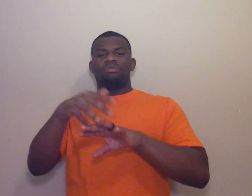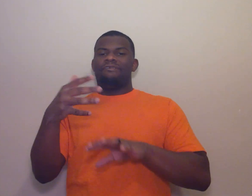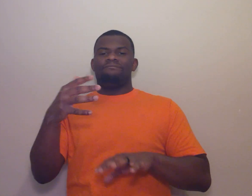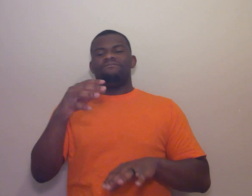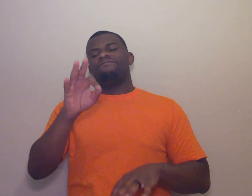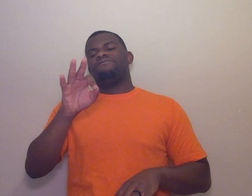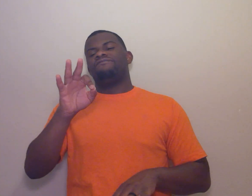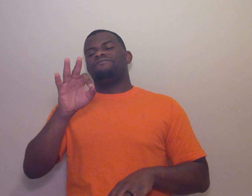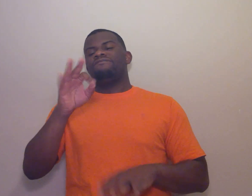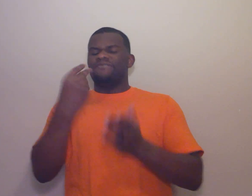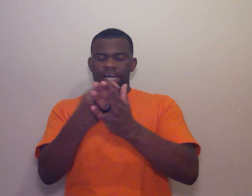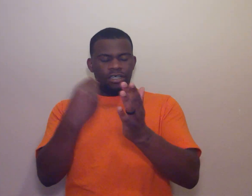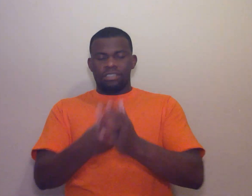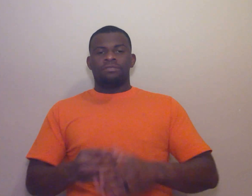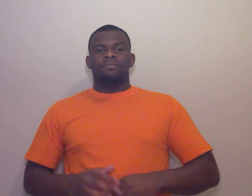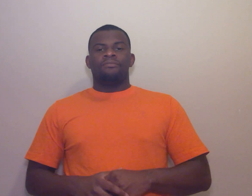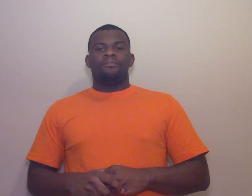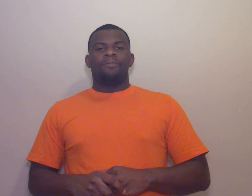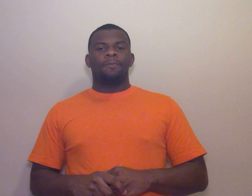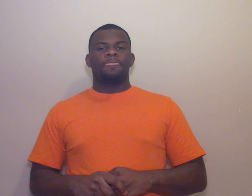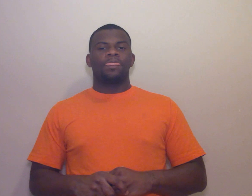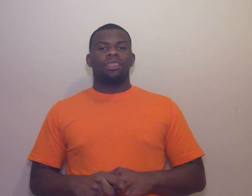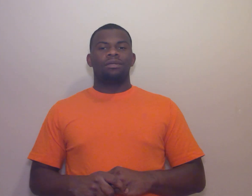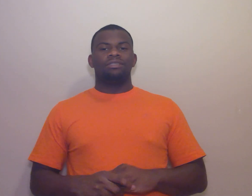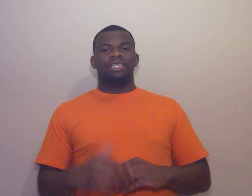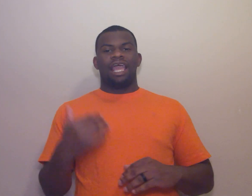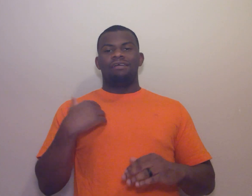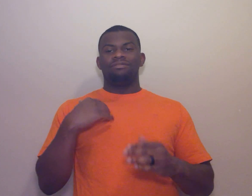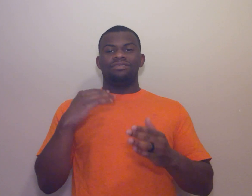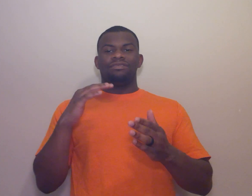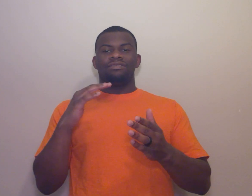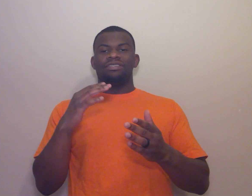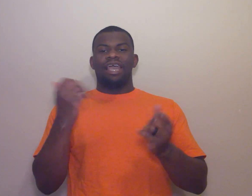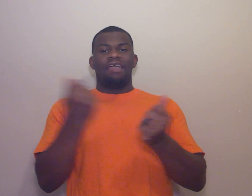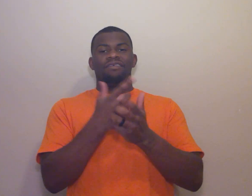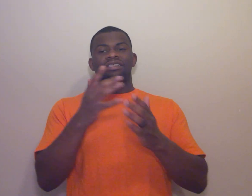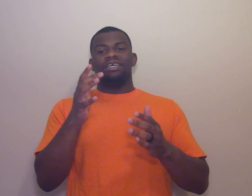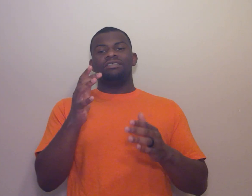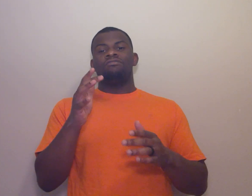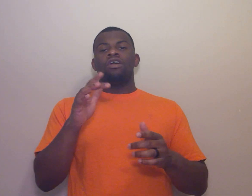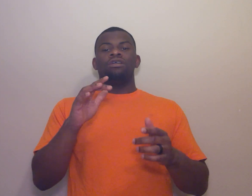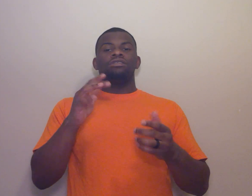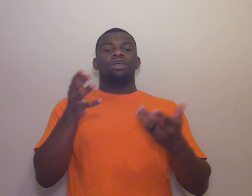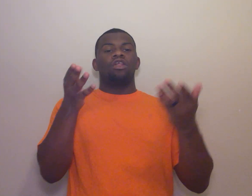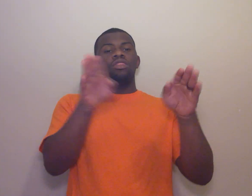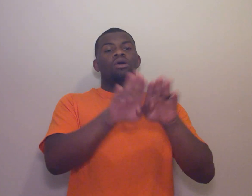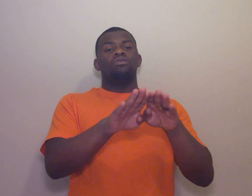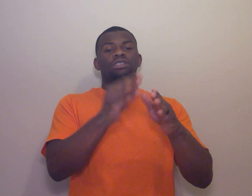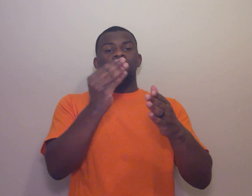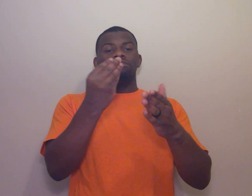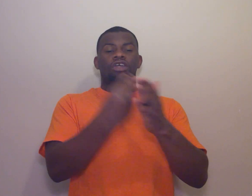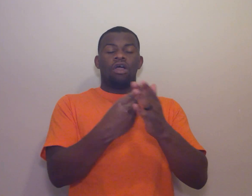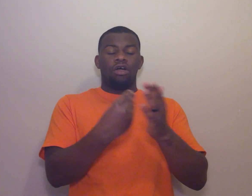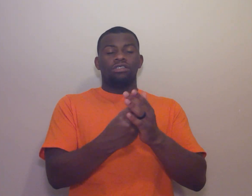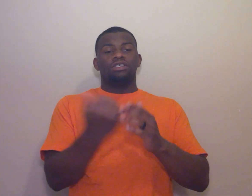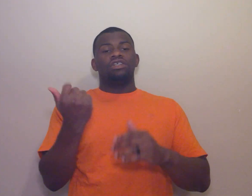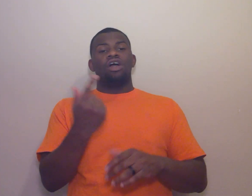this that has all of the, everything as far as closing costs and all of the fees and everything in